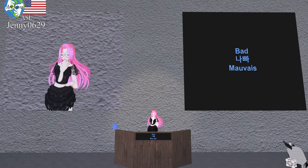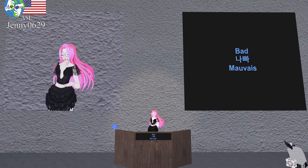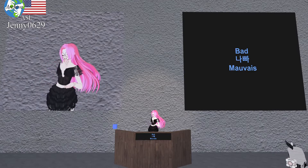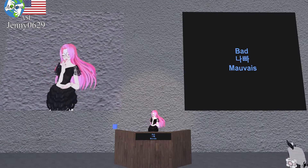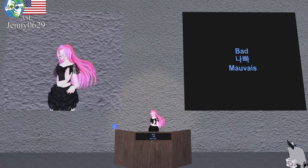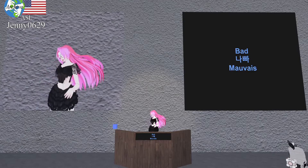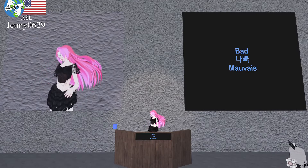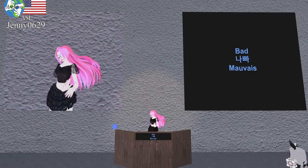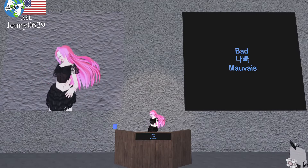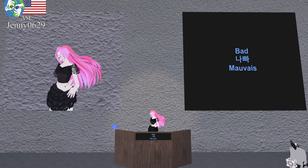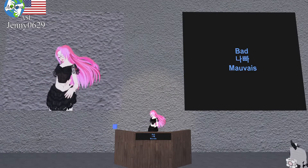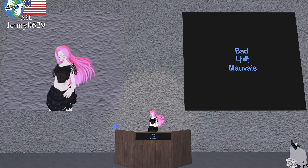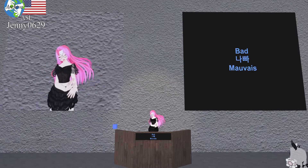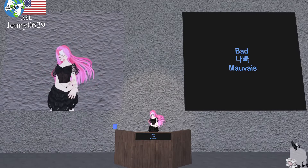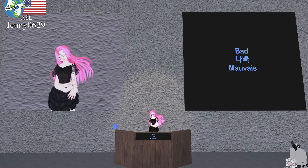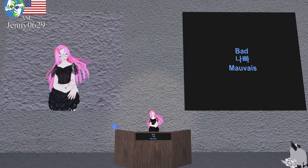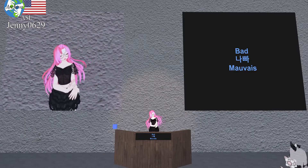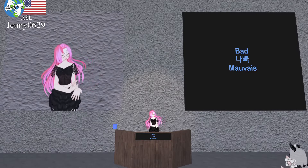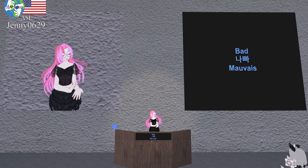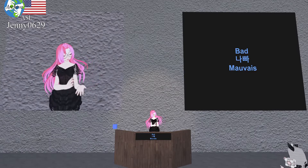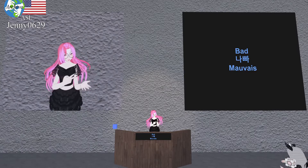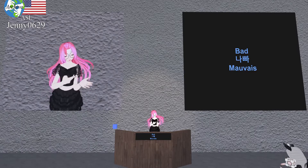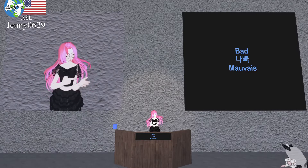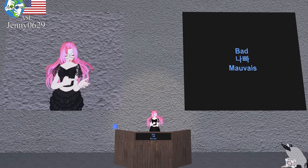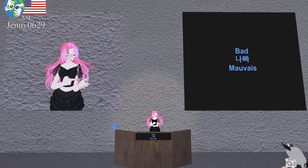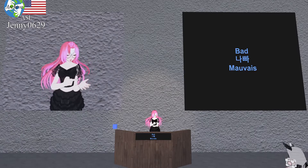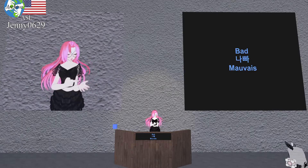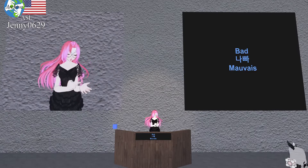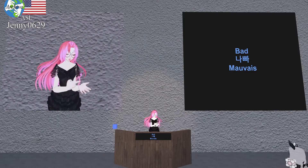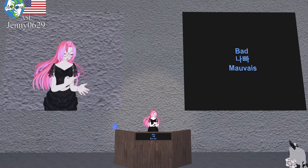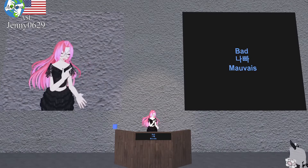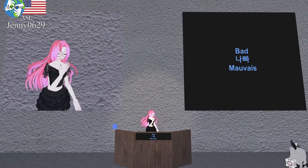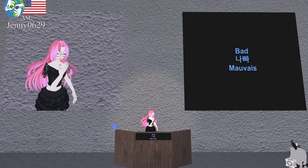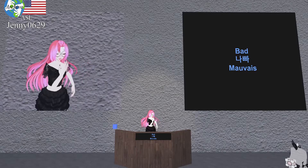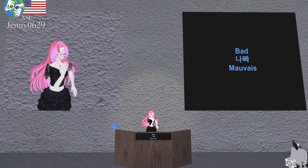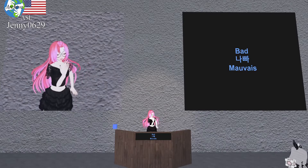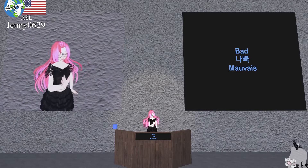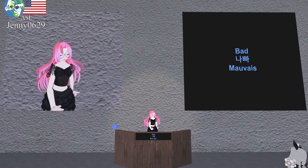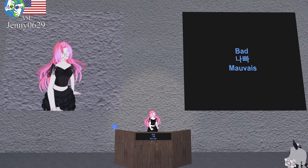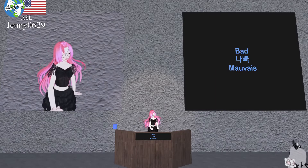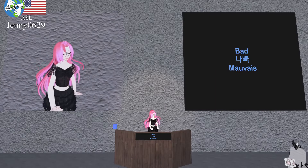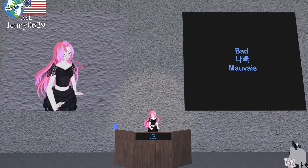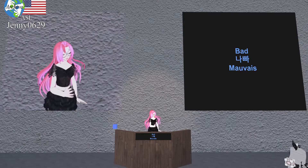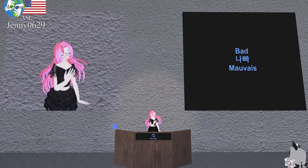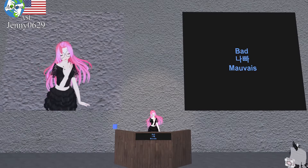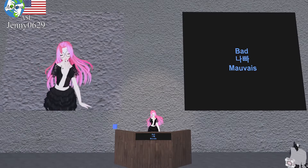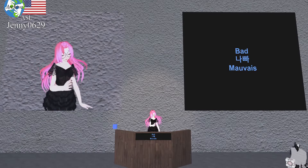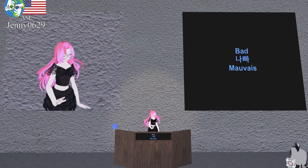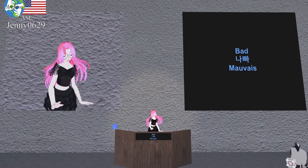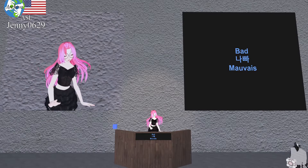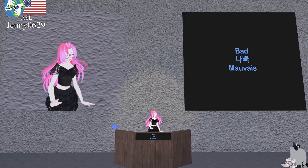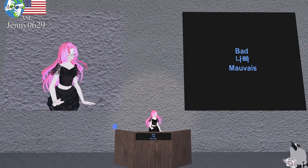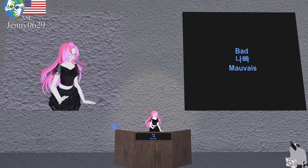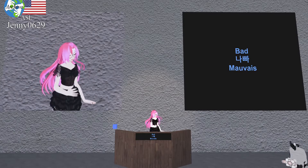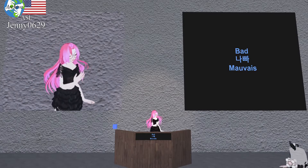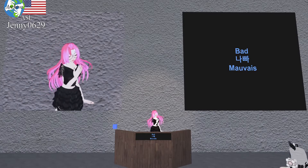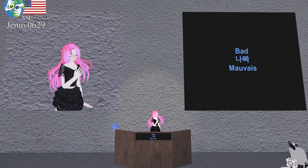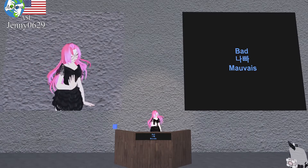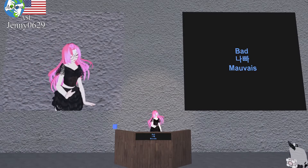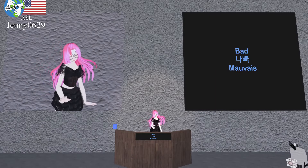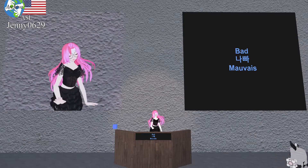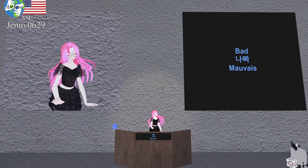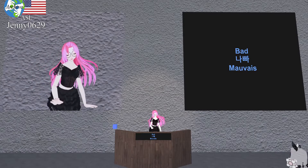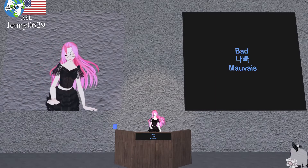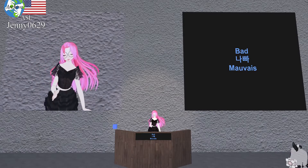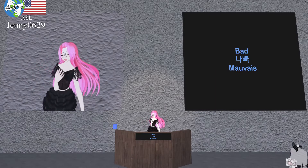you're like, ugh, you don't like it, so you push it away. And this one doesn't actually have to go on your other hand. It could just do this. Bad. It's totally